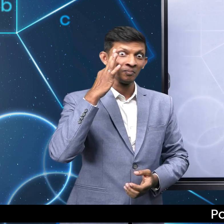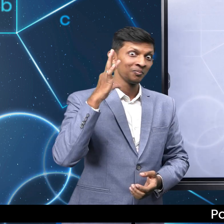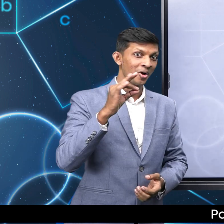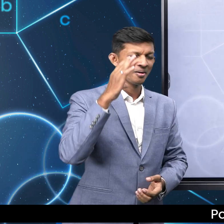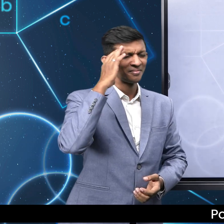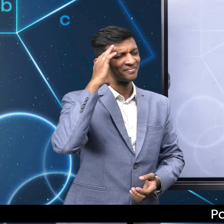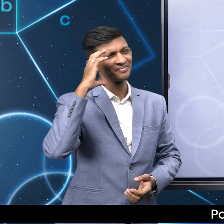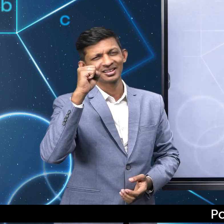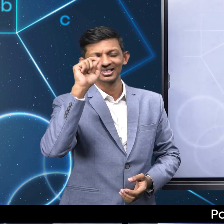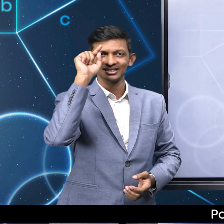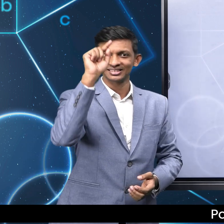Points to remember.